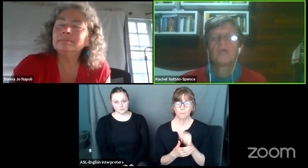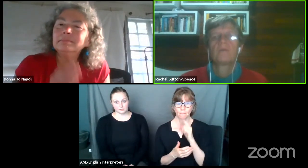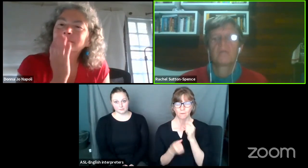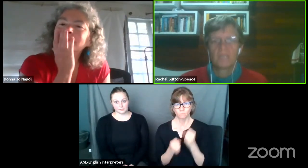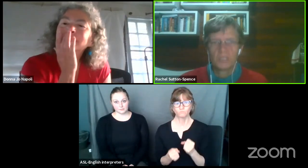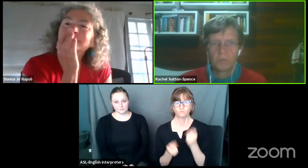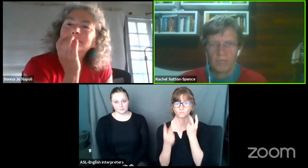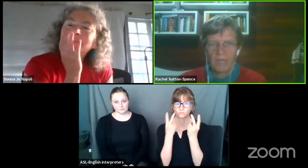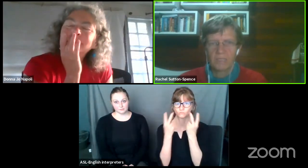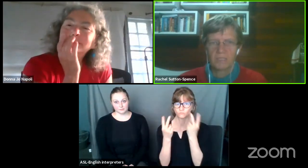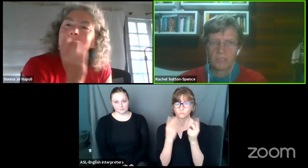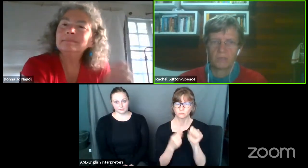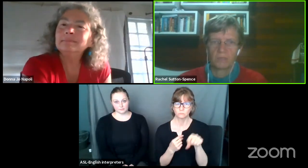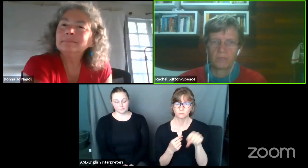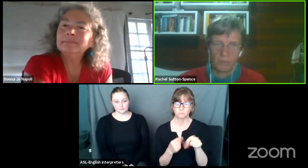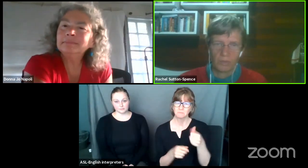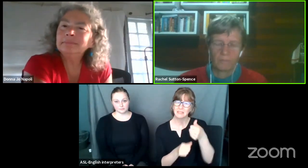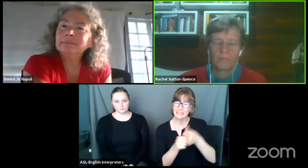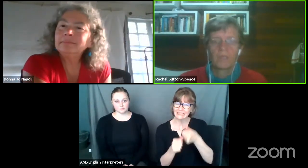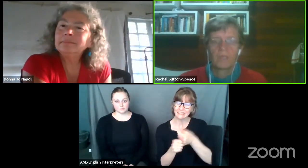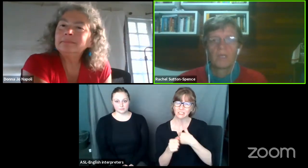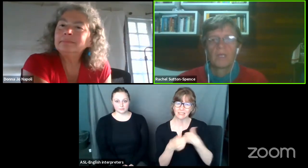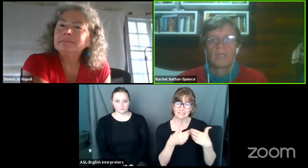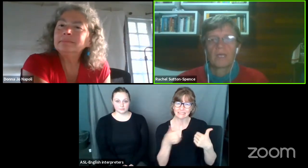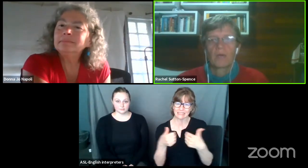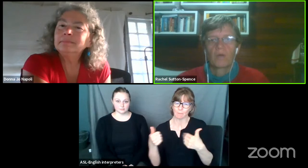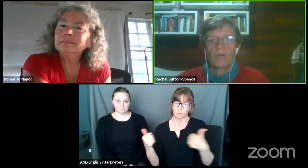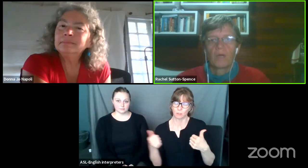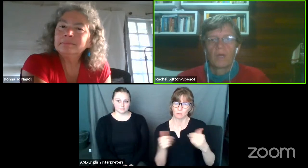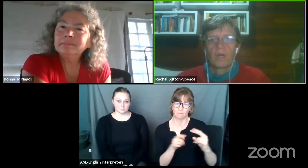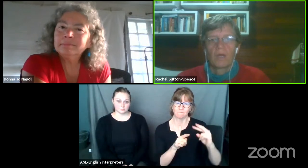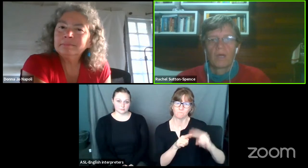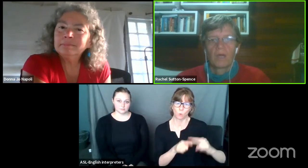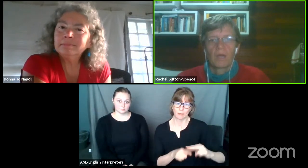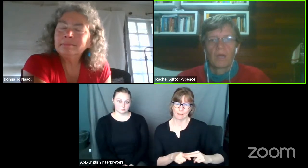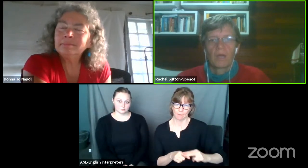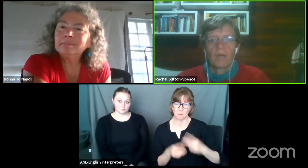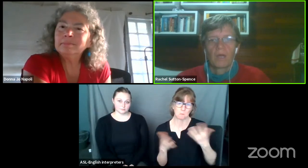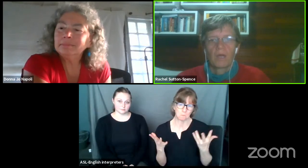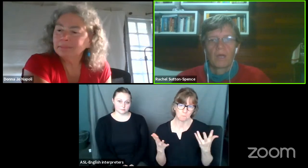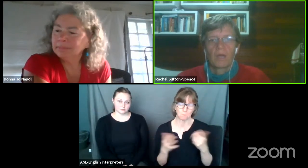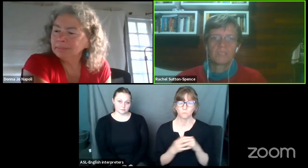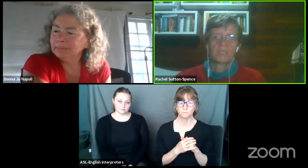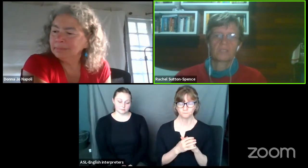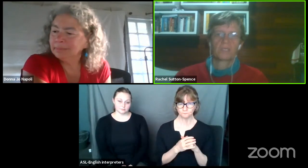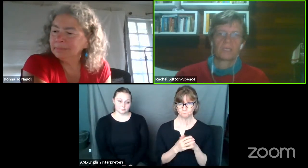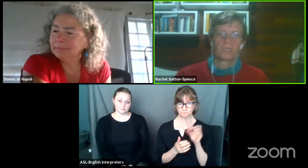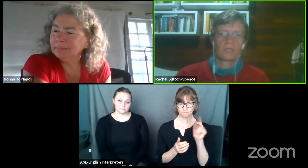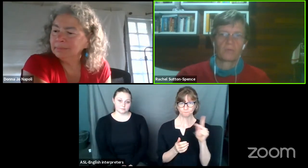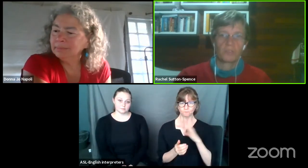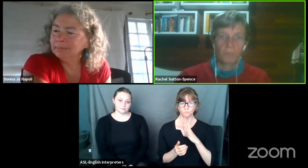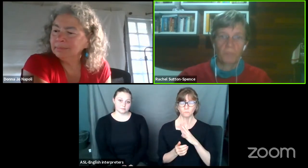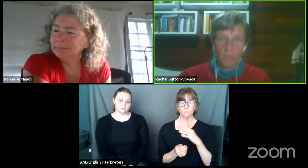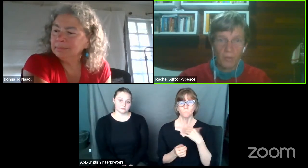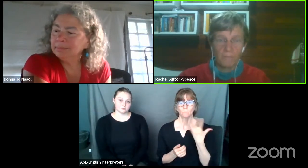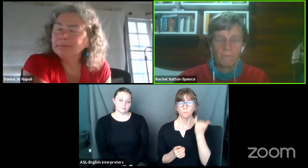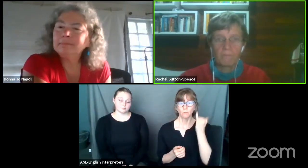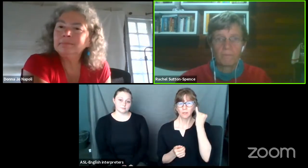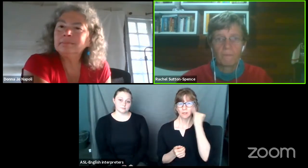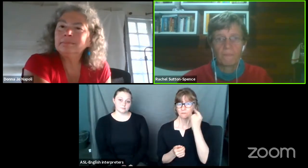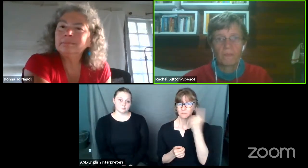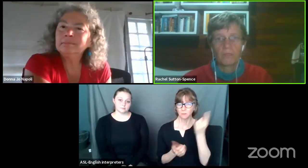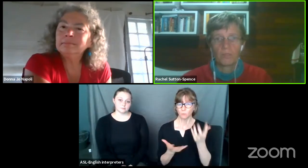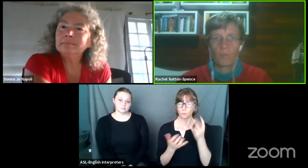visual, but each one has its own vocabulary. Now, when you're creating a sign language